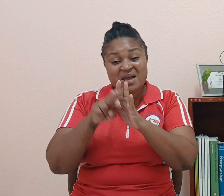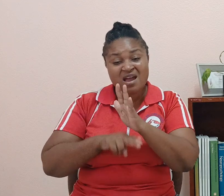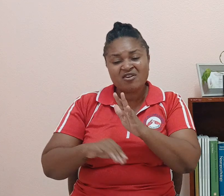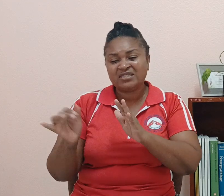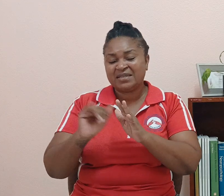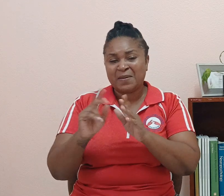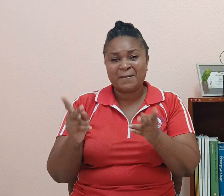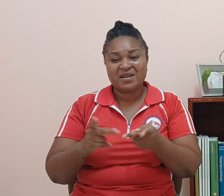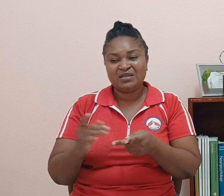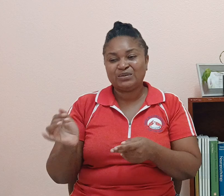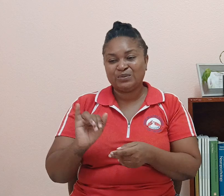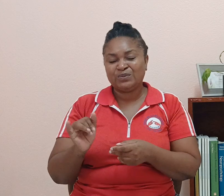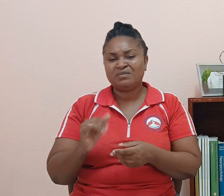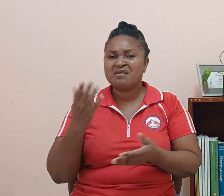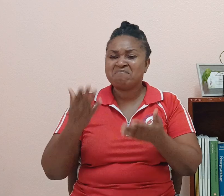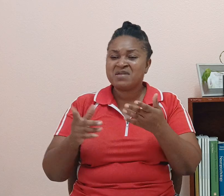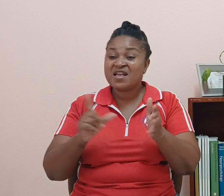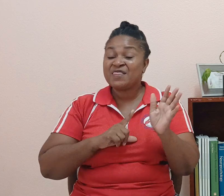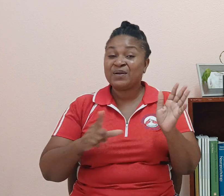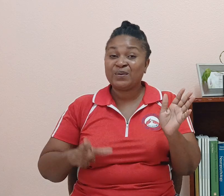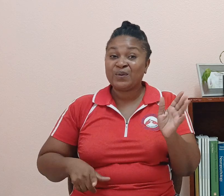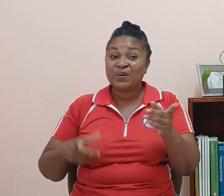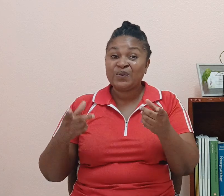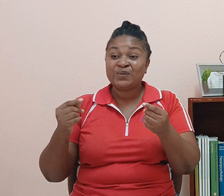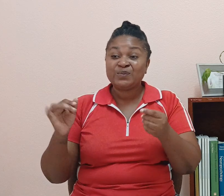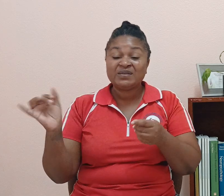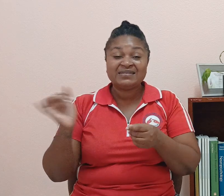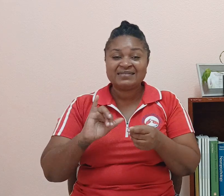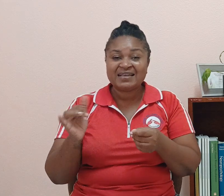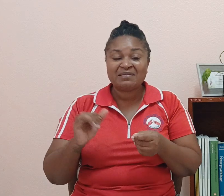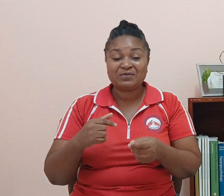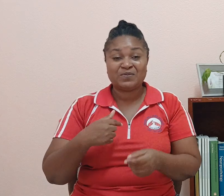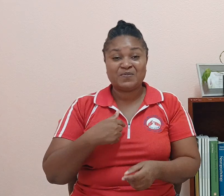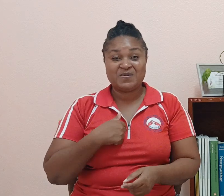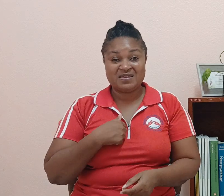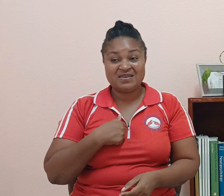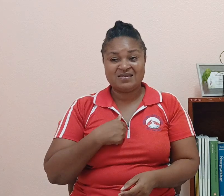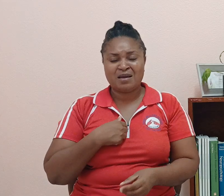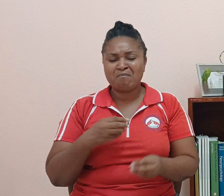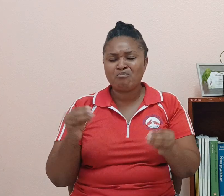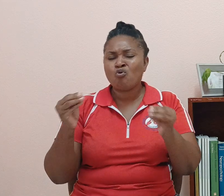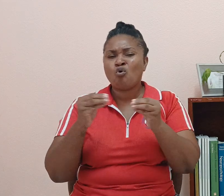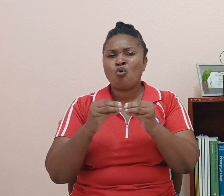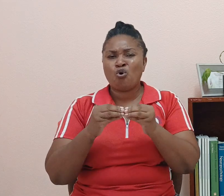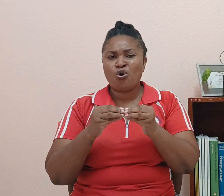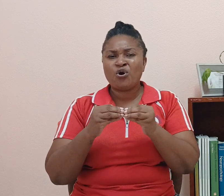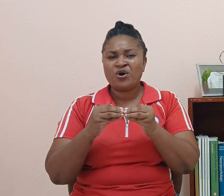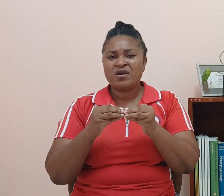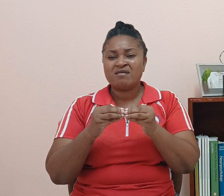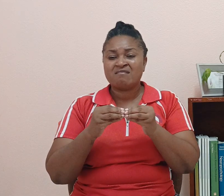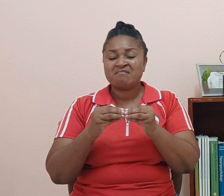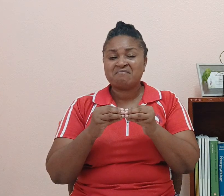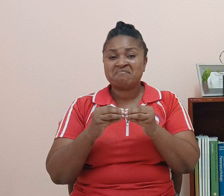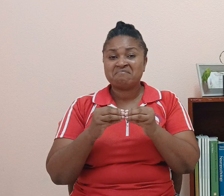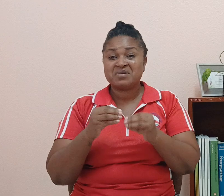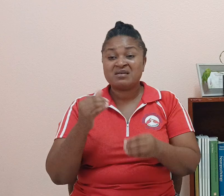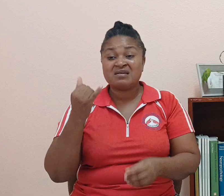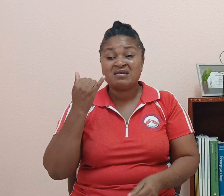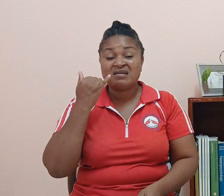May the Lord do thus to me and more, if even death